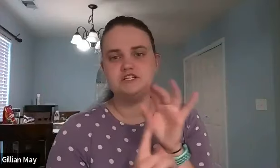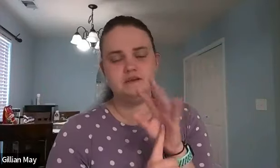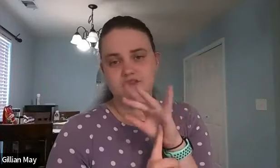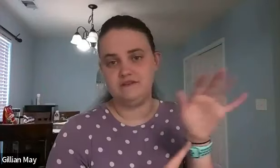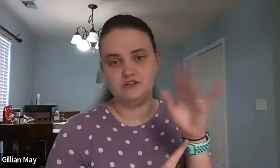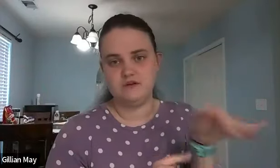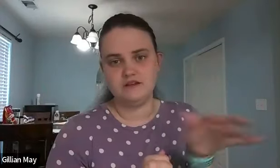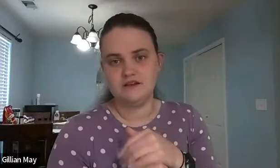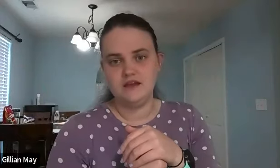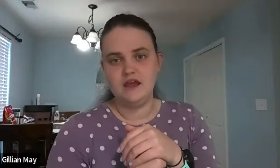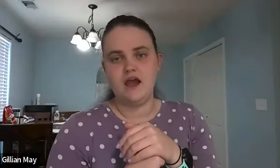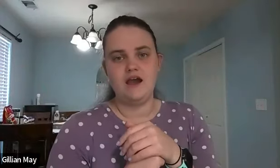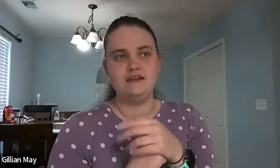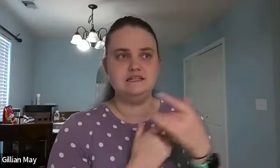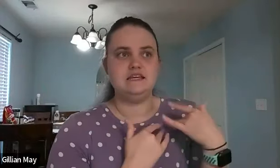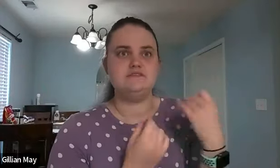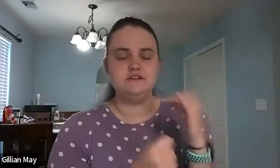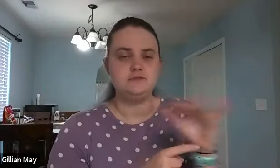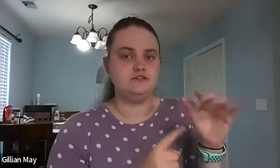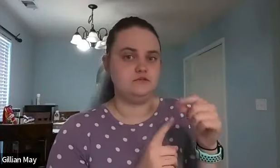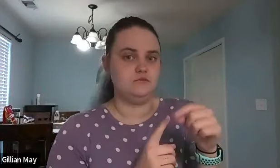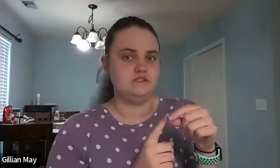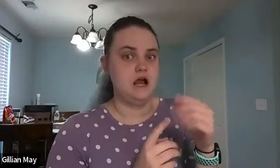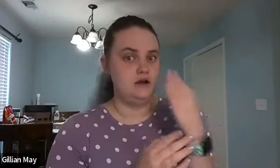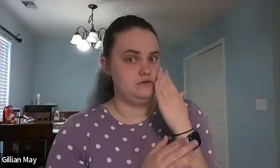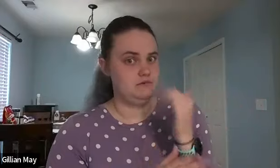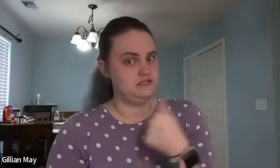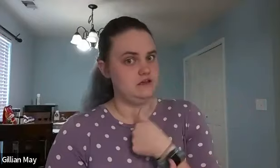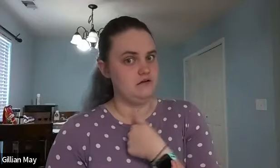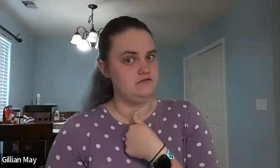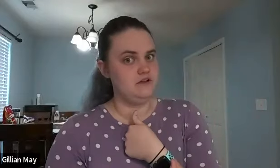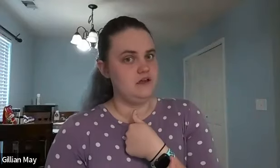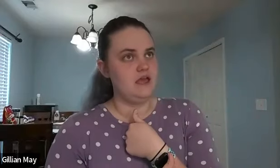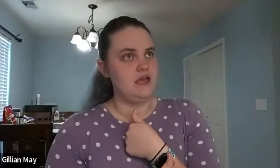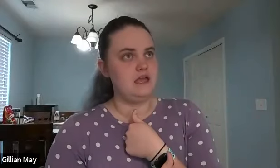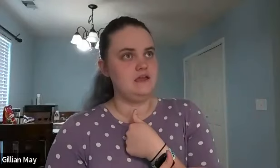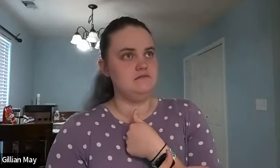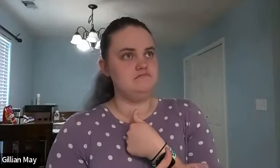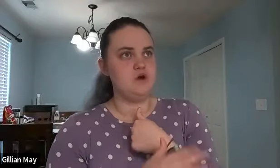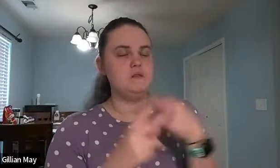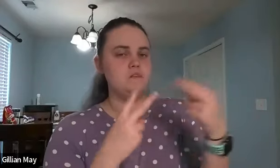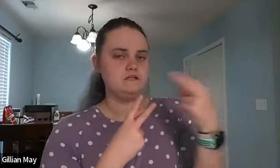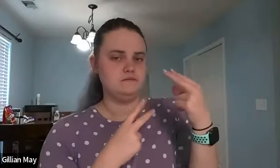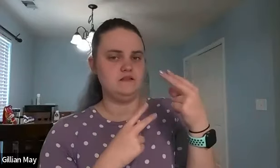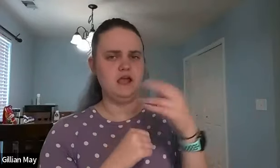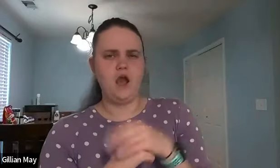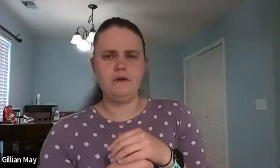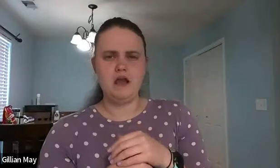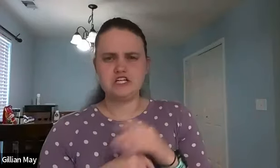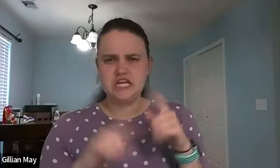Especially like with that finger spelling. I tend to have to finger spell certain words that I don't know myself. And no one looks at me like, oh my gosh, I can't